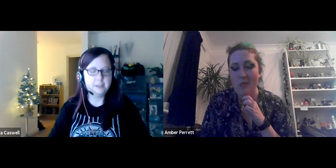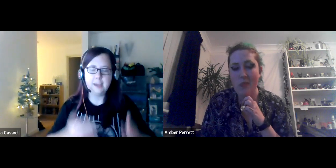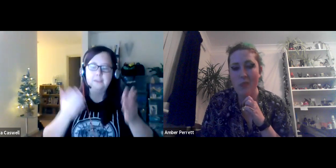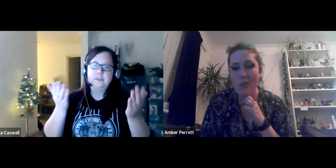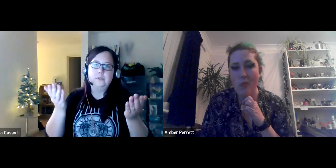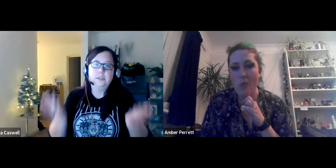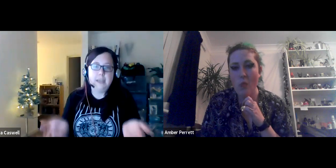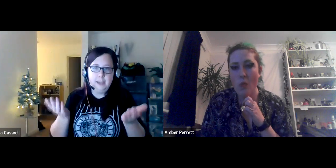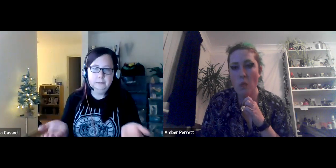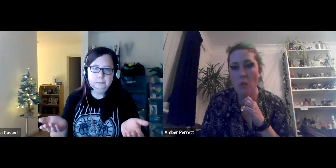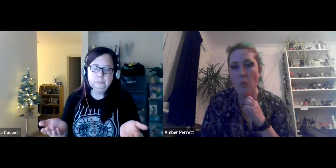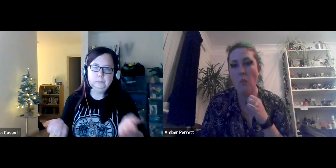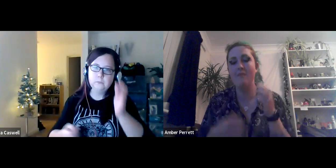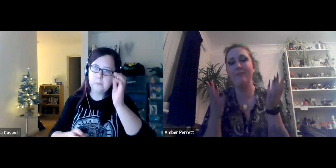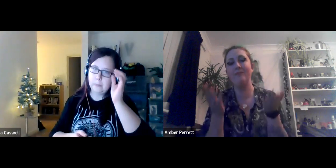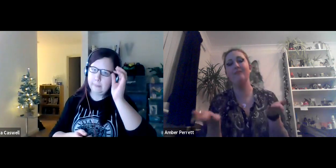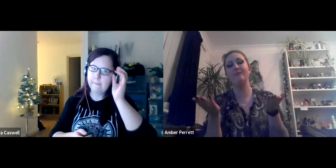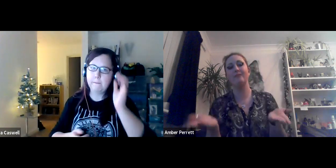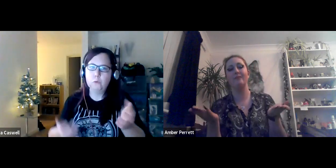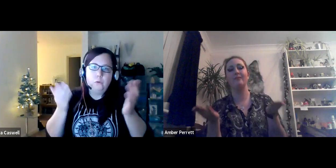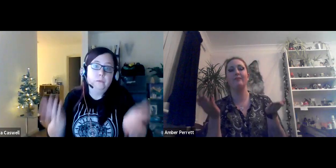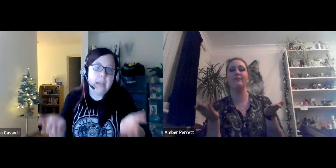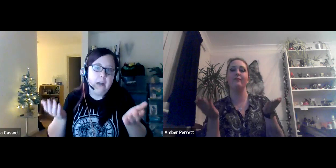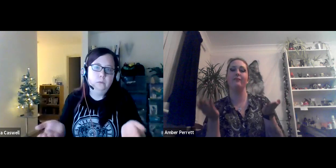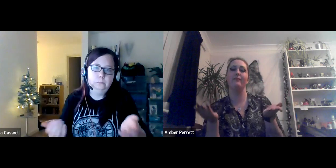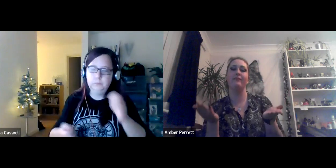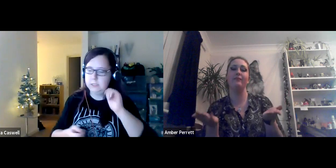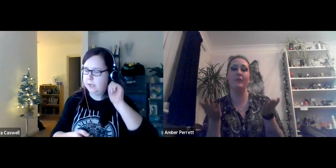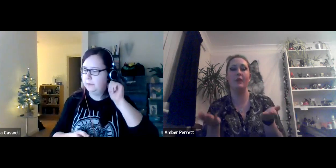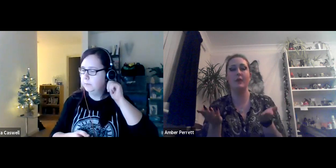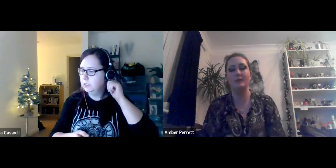Yeah, so today, or now, today.